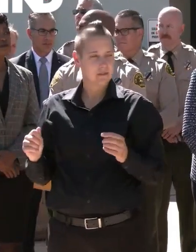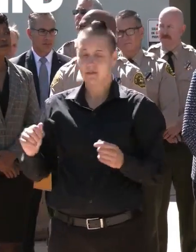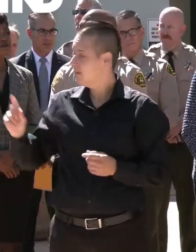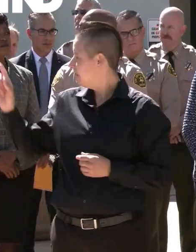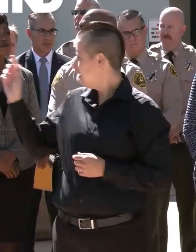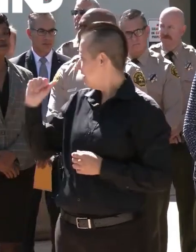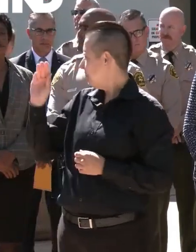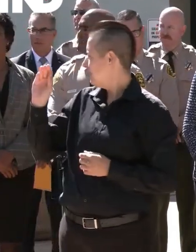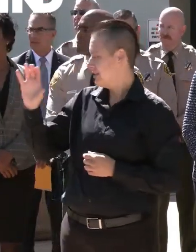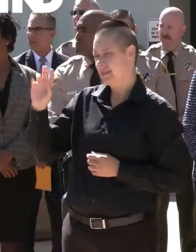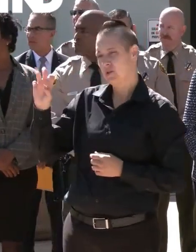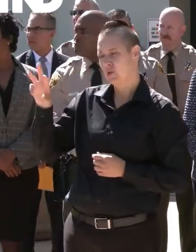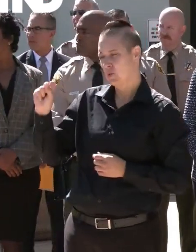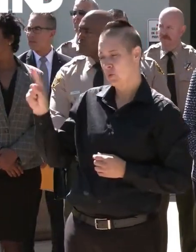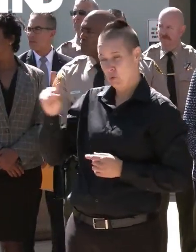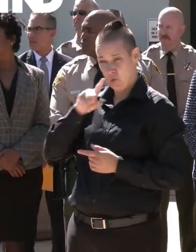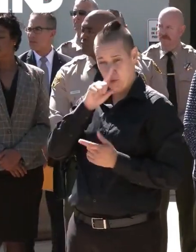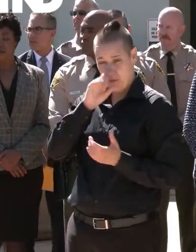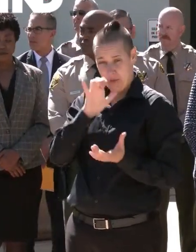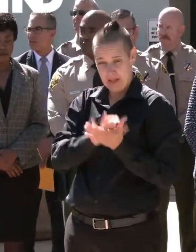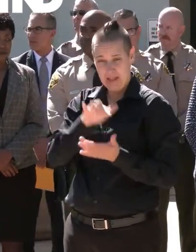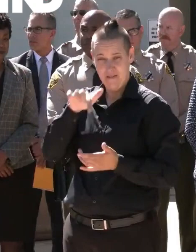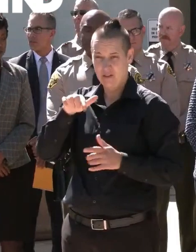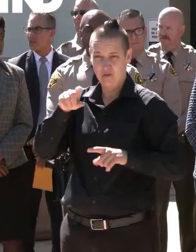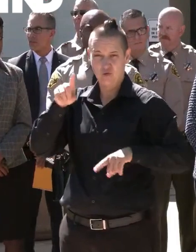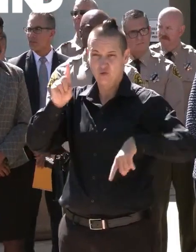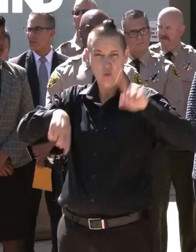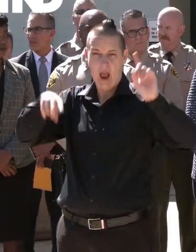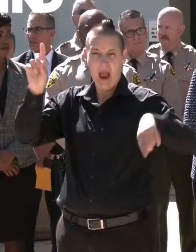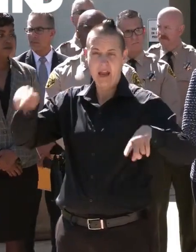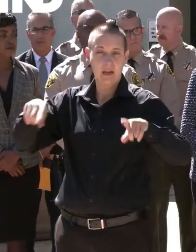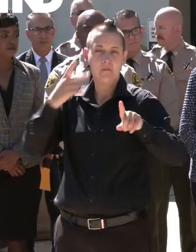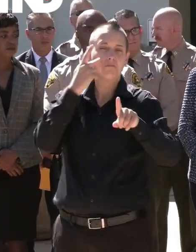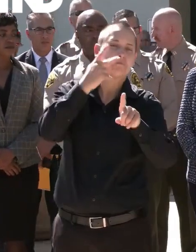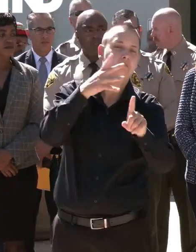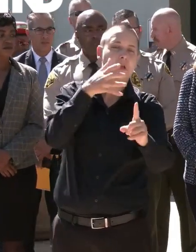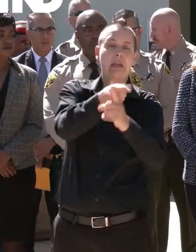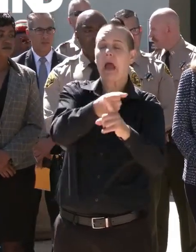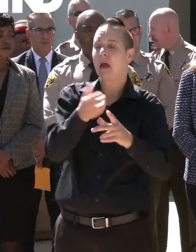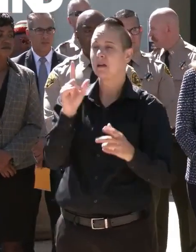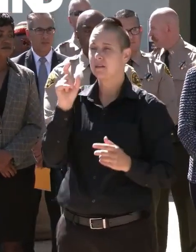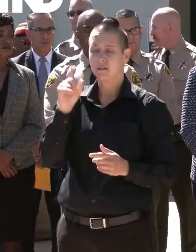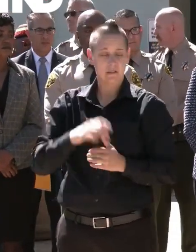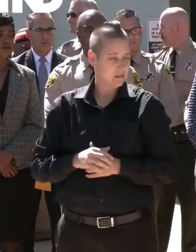Sheriff Wilcar with ABC News, do you believe that this was a random attack?